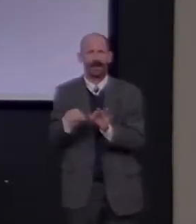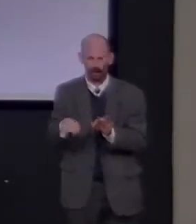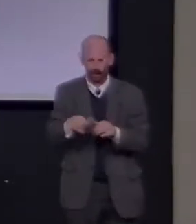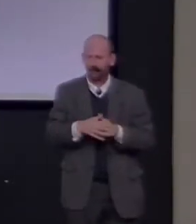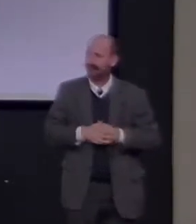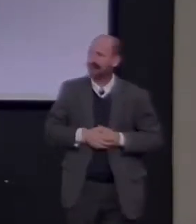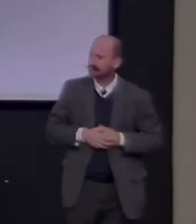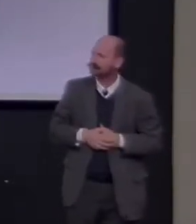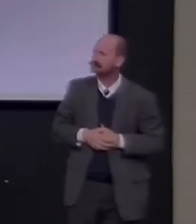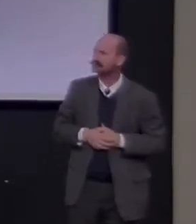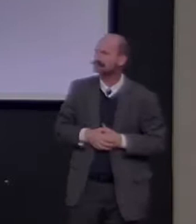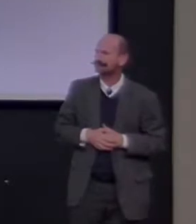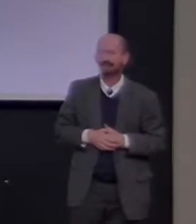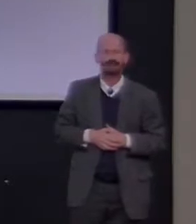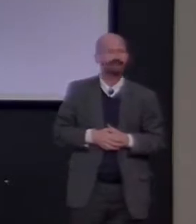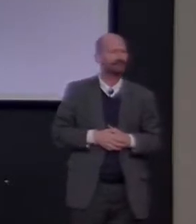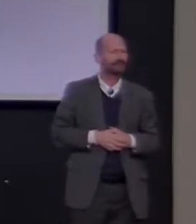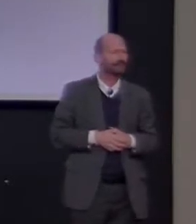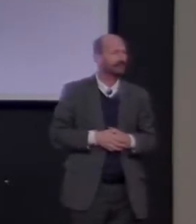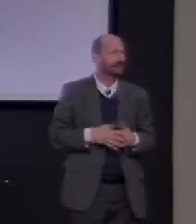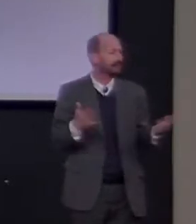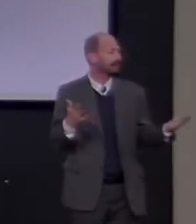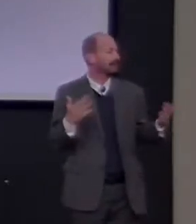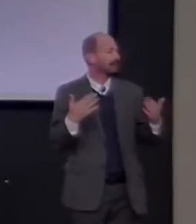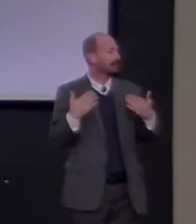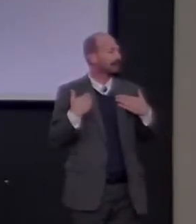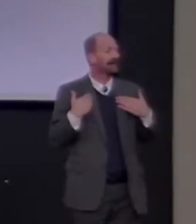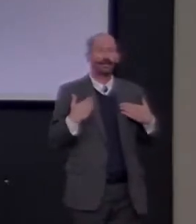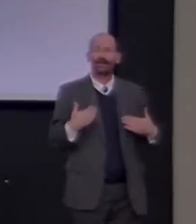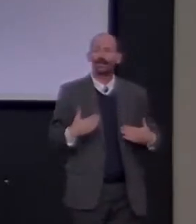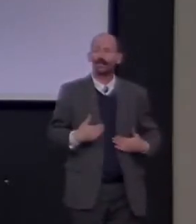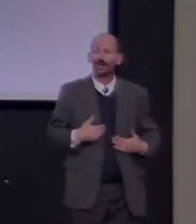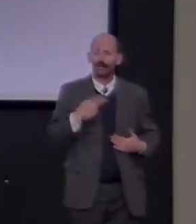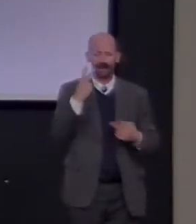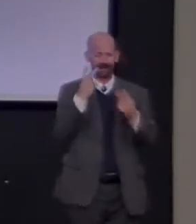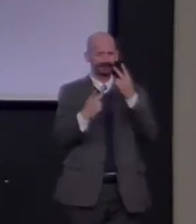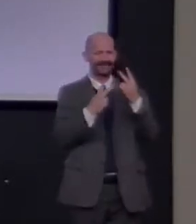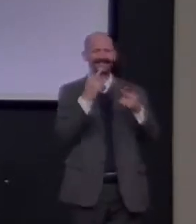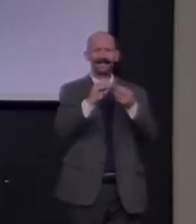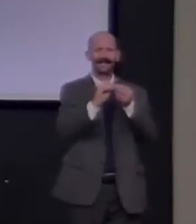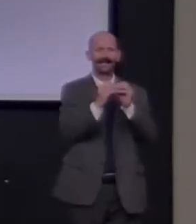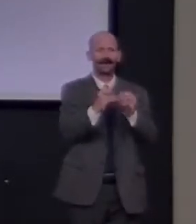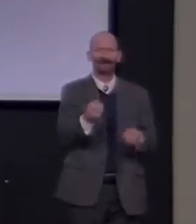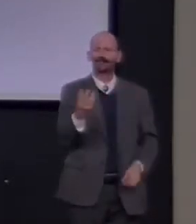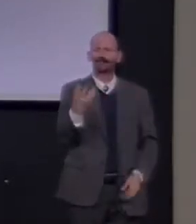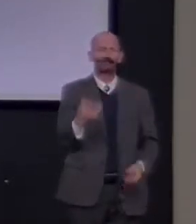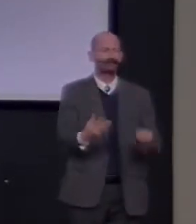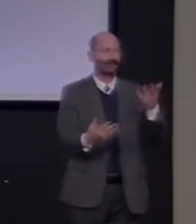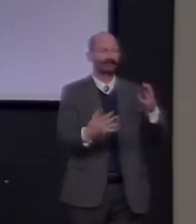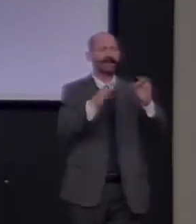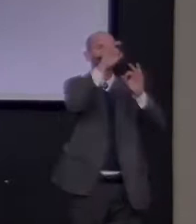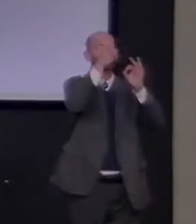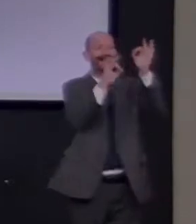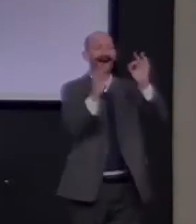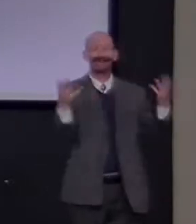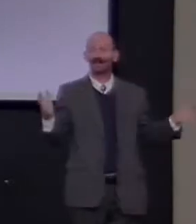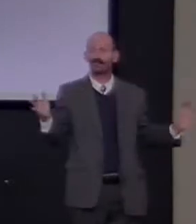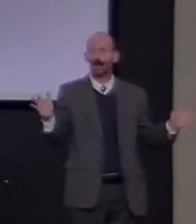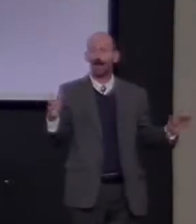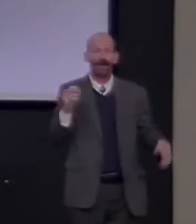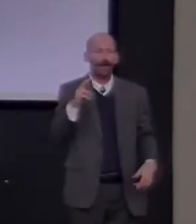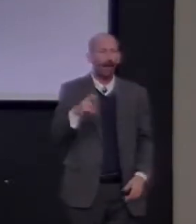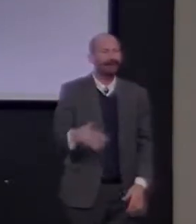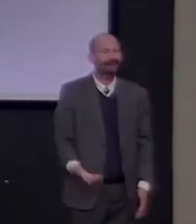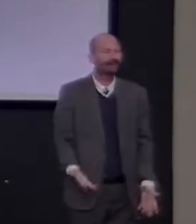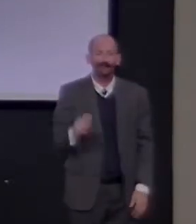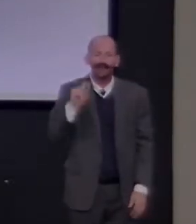But of course, for us as human beings, numbers are more than just arrays of dots or groups of apples in